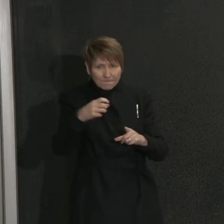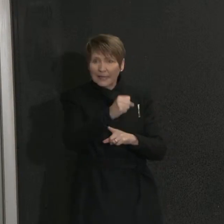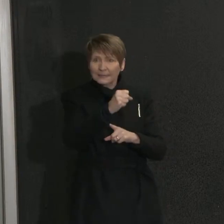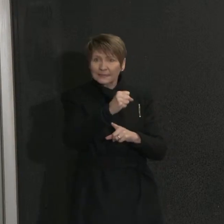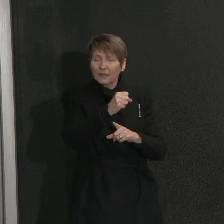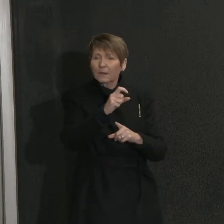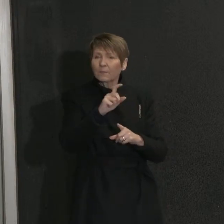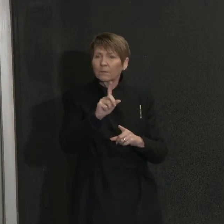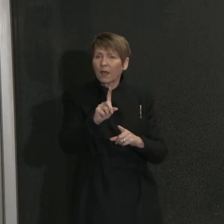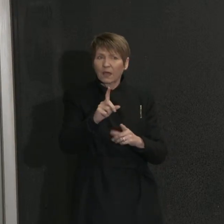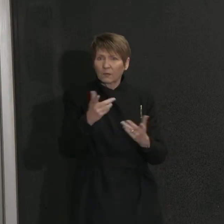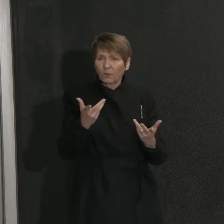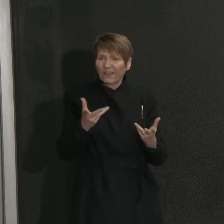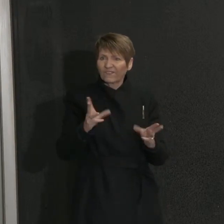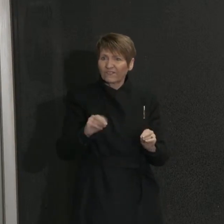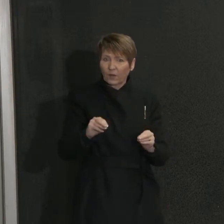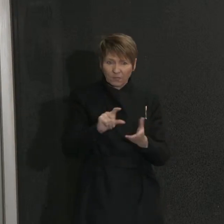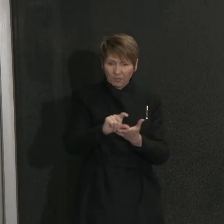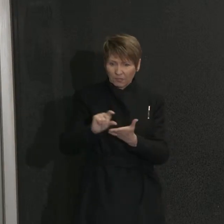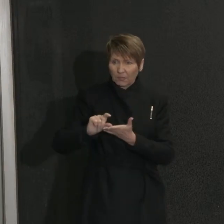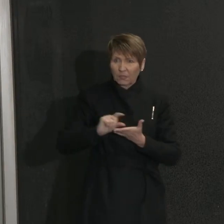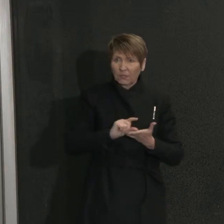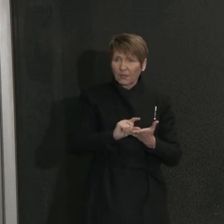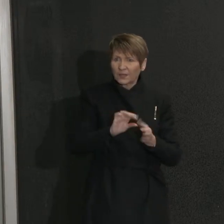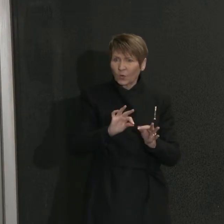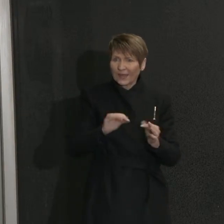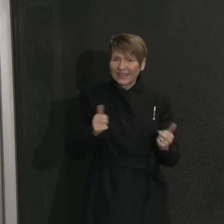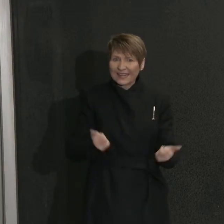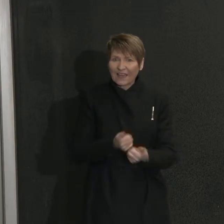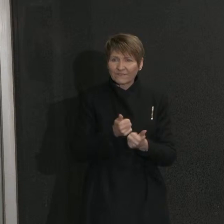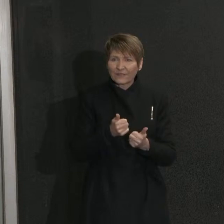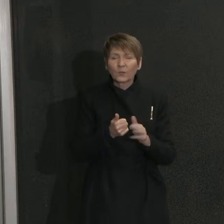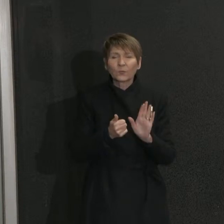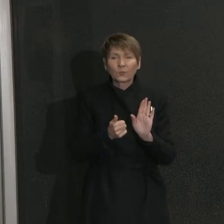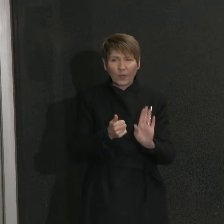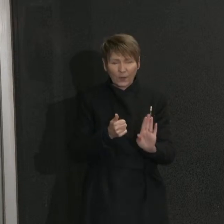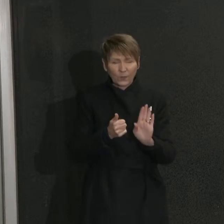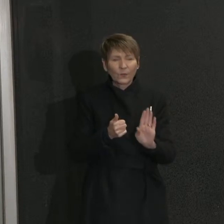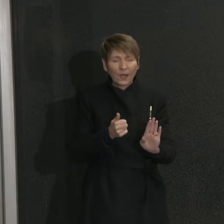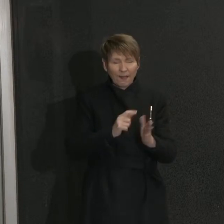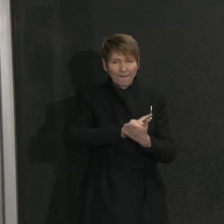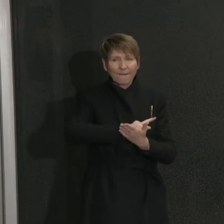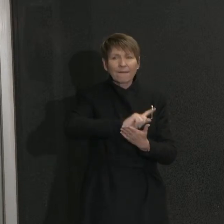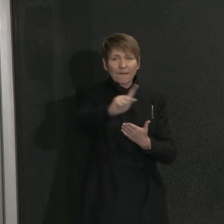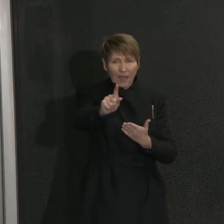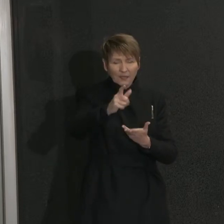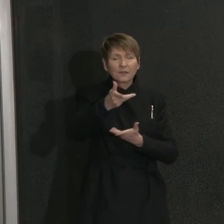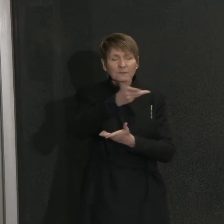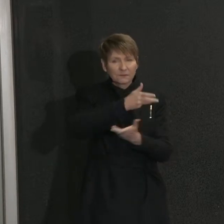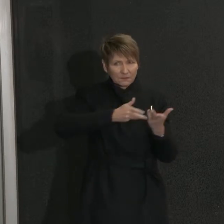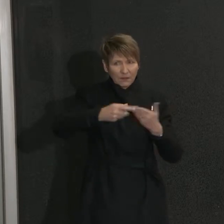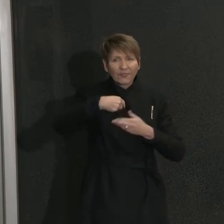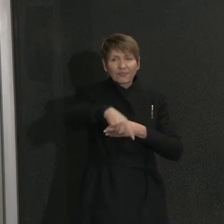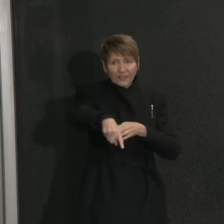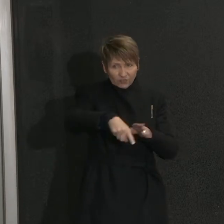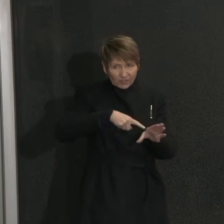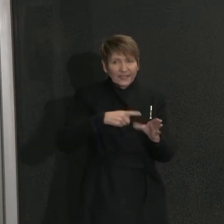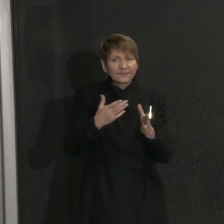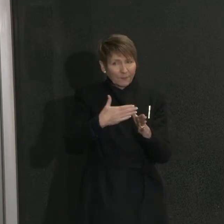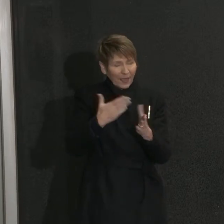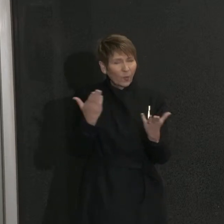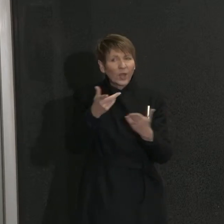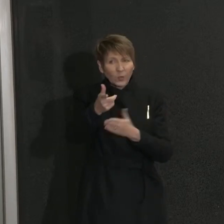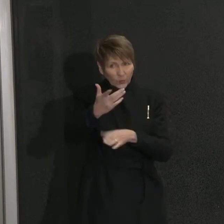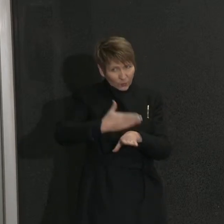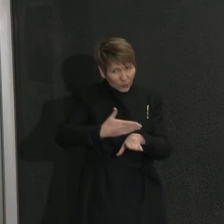make. We'll just have to wait and see. I think that becomes a much more relevant discussion a bit later on in the year. Can I just ask Ryan a